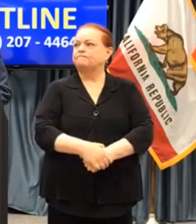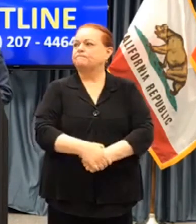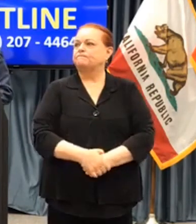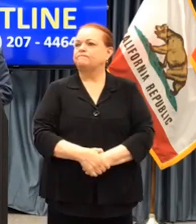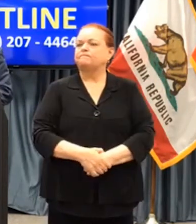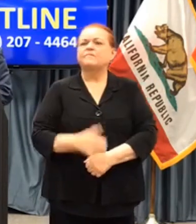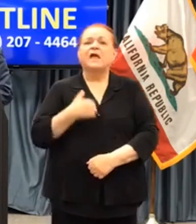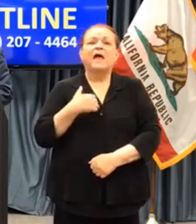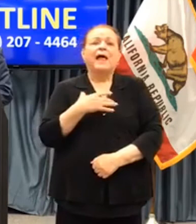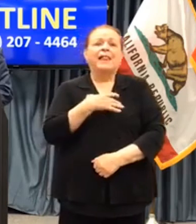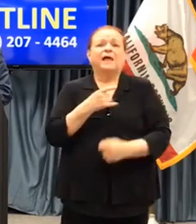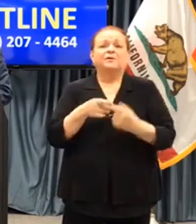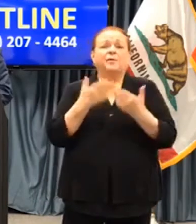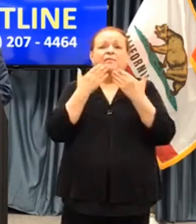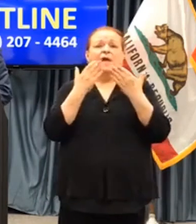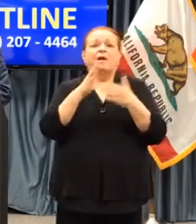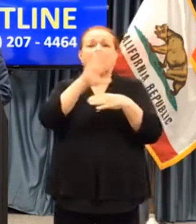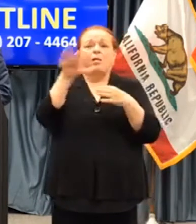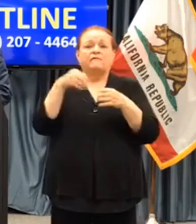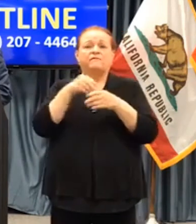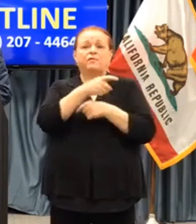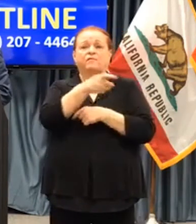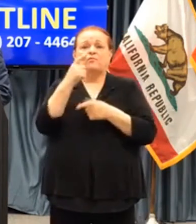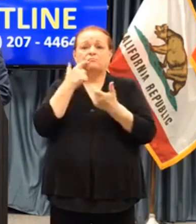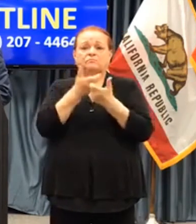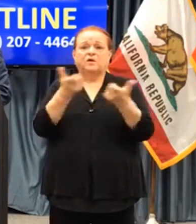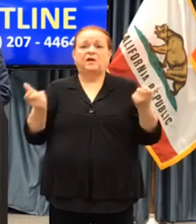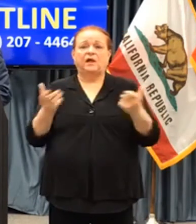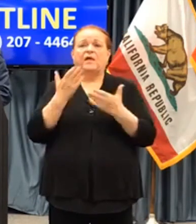Well, I'd like to thank everyone for participating, and thank you for the